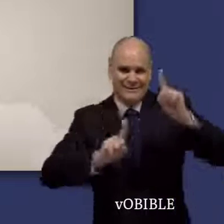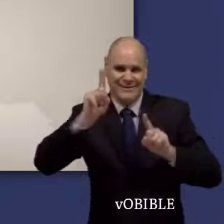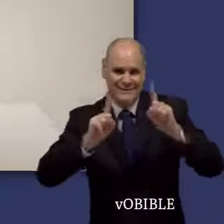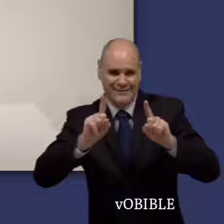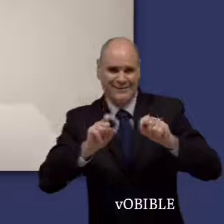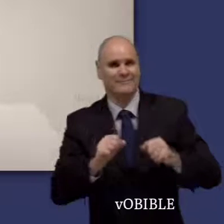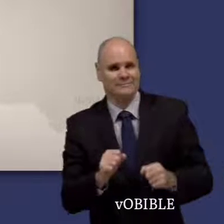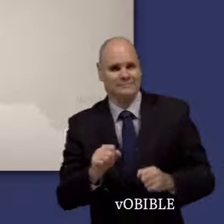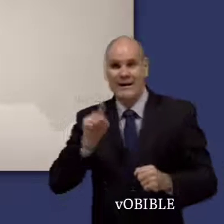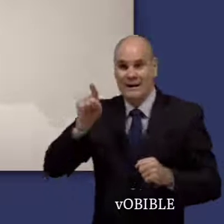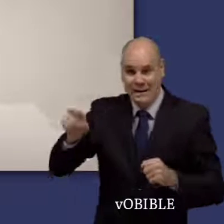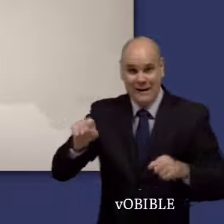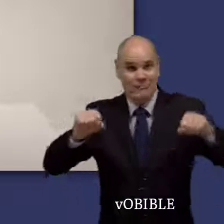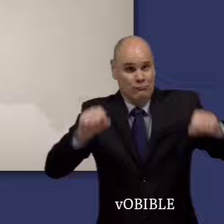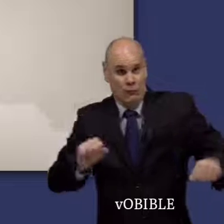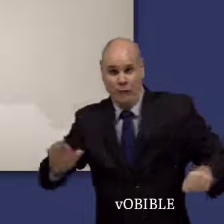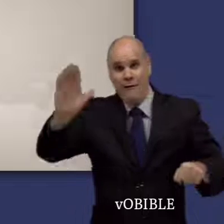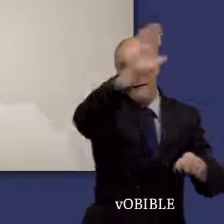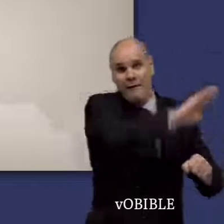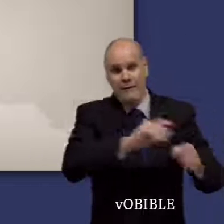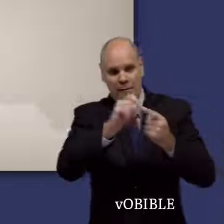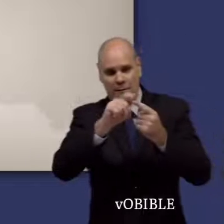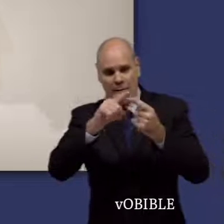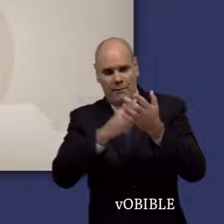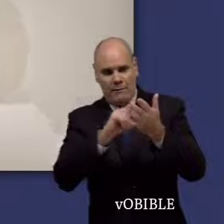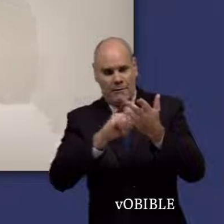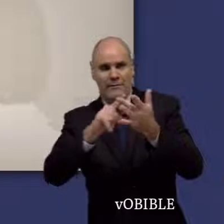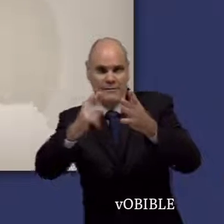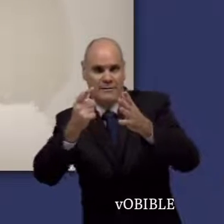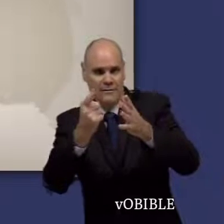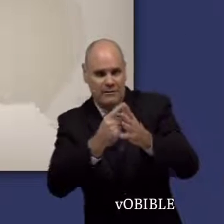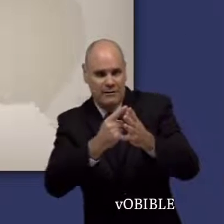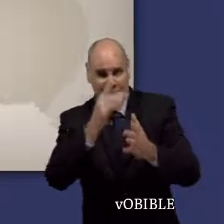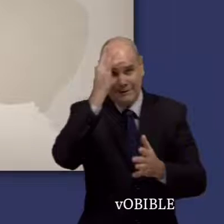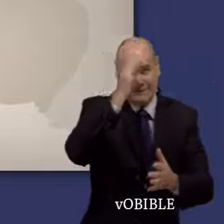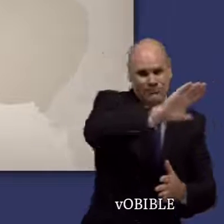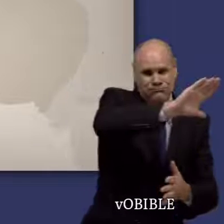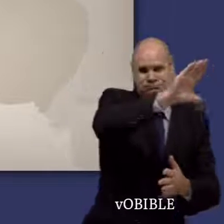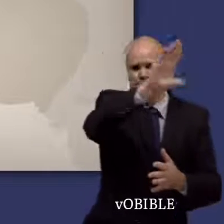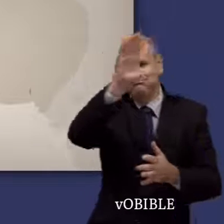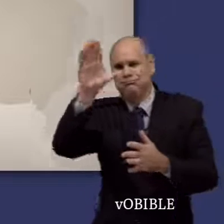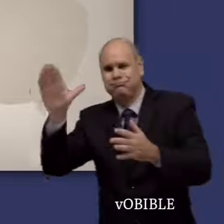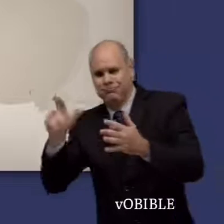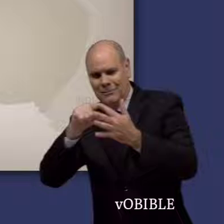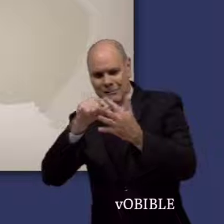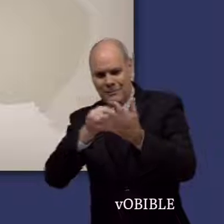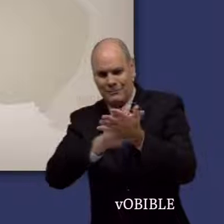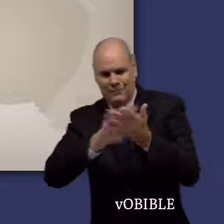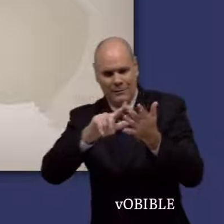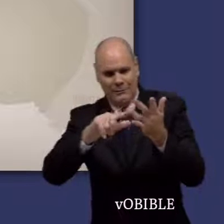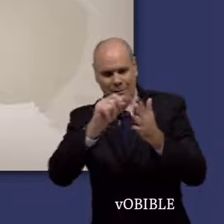Shushan. The city of Shushan was located in the heart of the Persian Empire, which spanned from India to